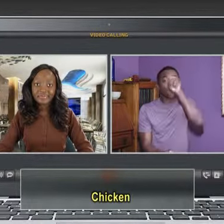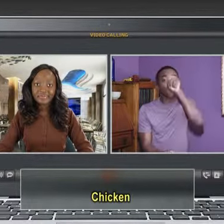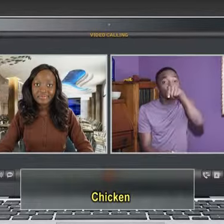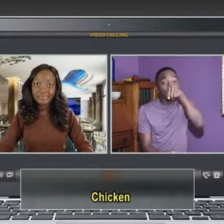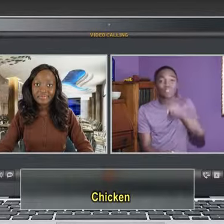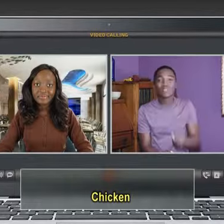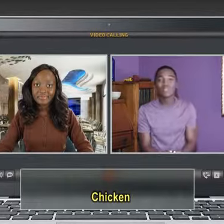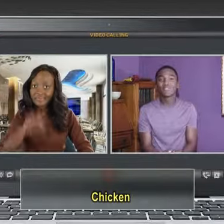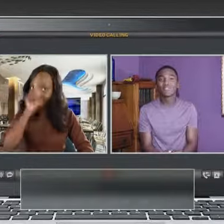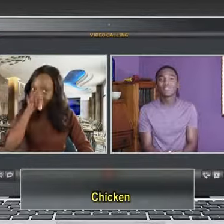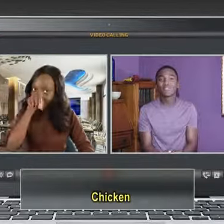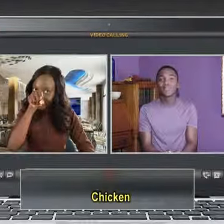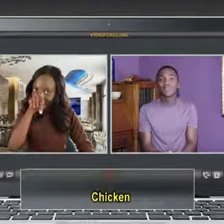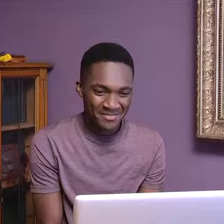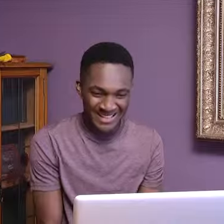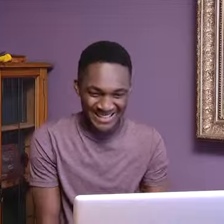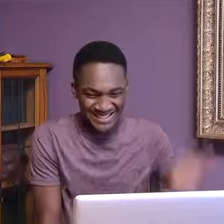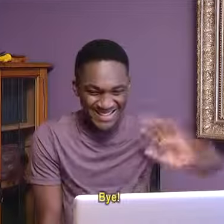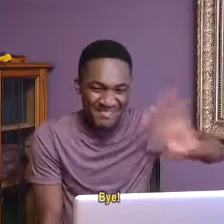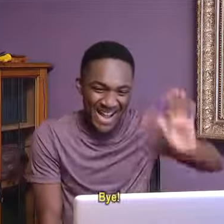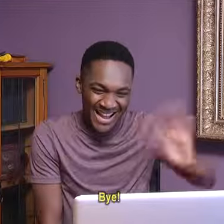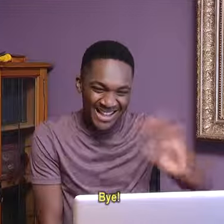Chicken. Chicken. Chicken. Bye.